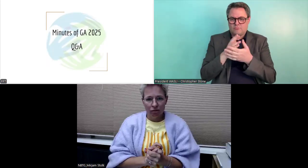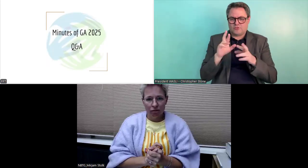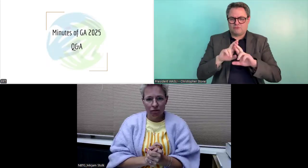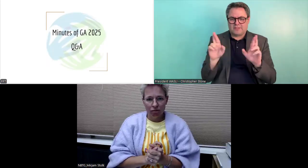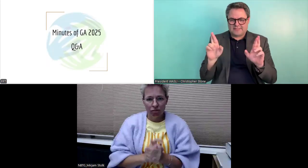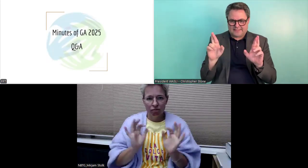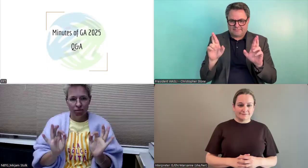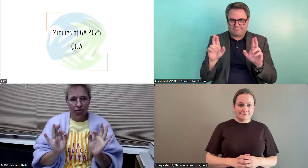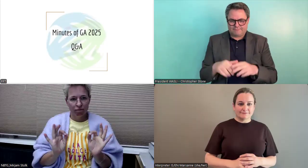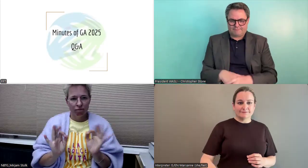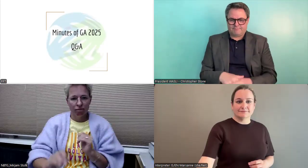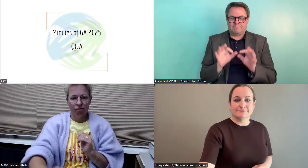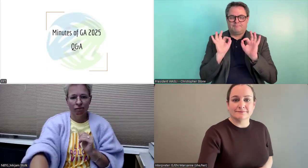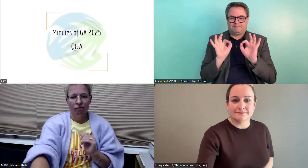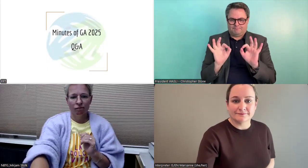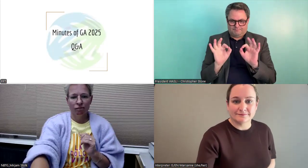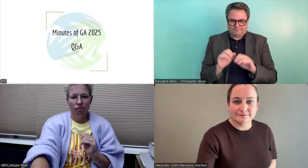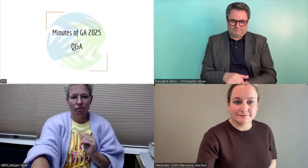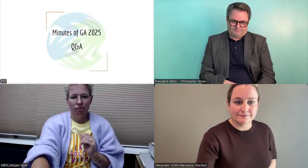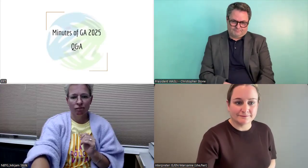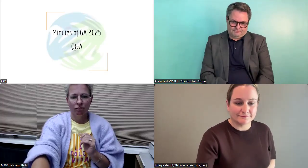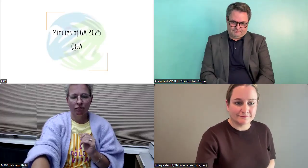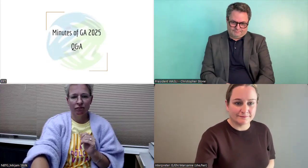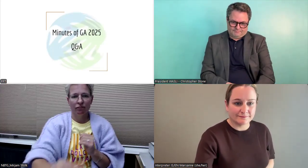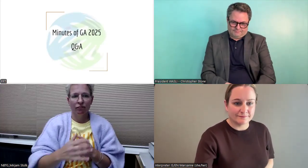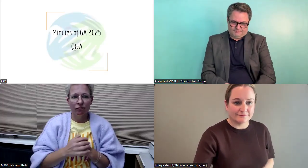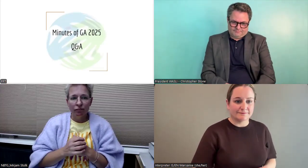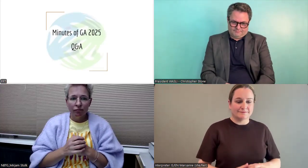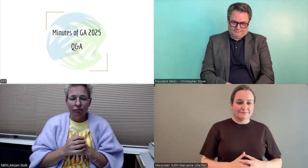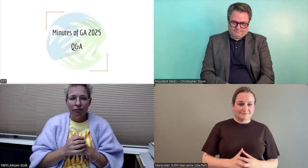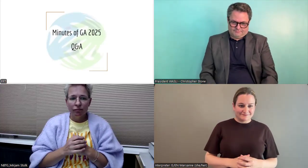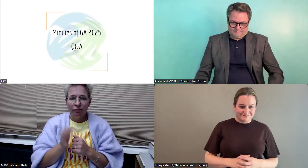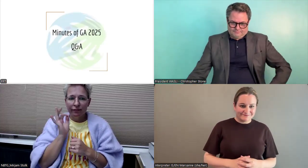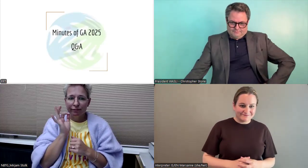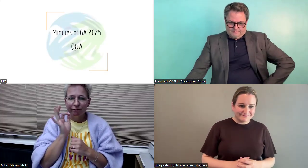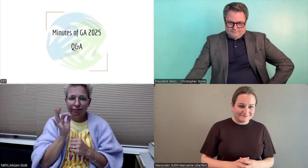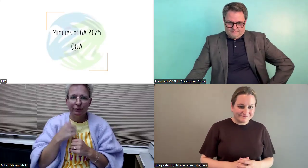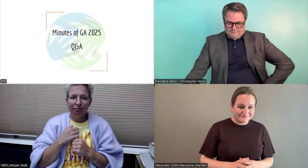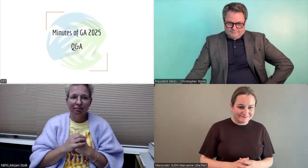Just wait 1 second just for you to be spotlit and for the interpreter to be spotlit. Thank you.